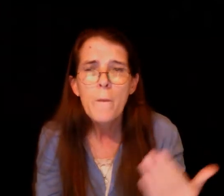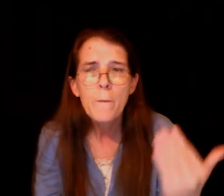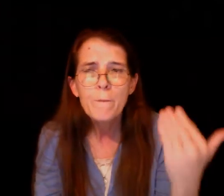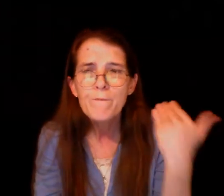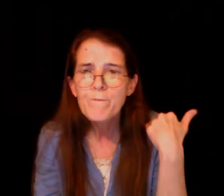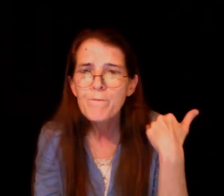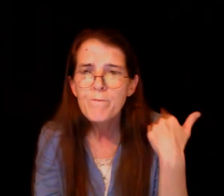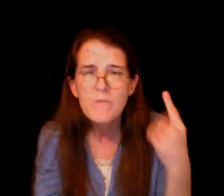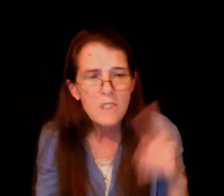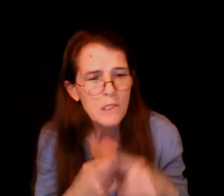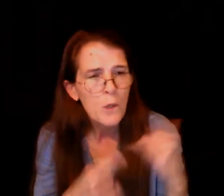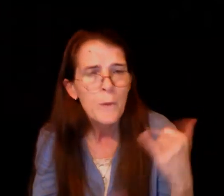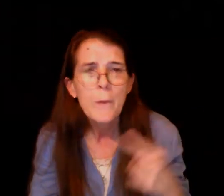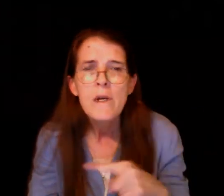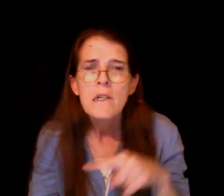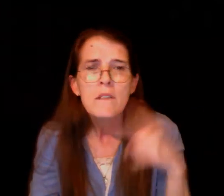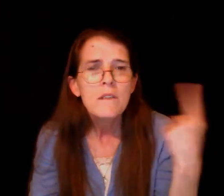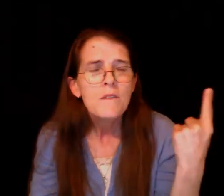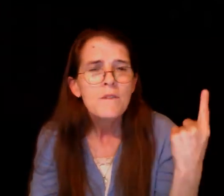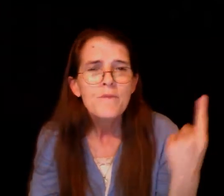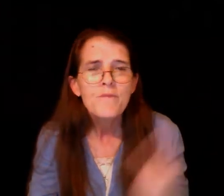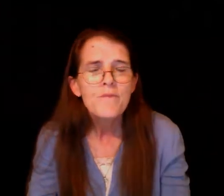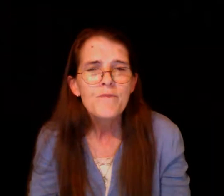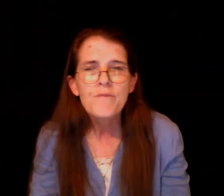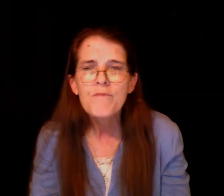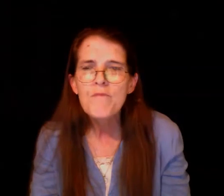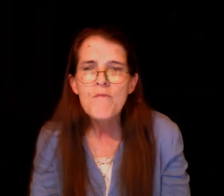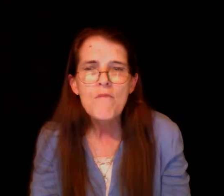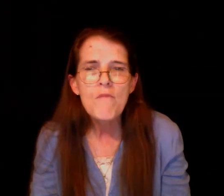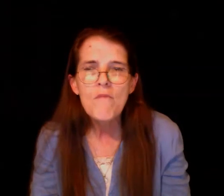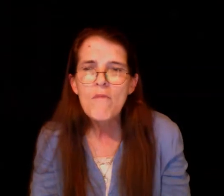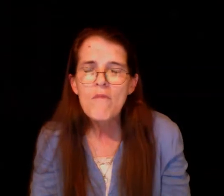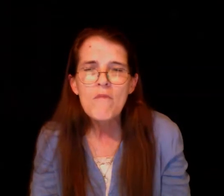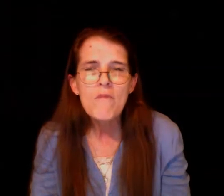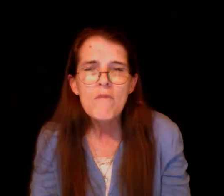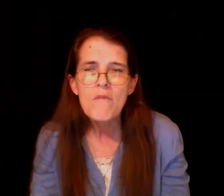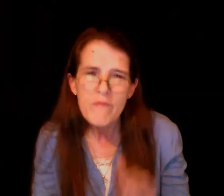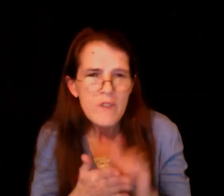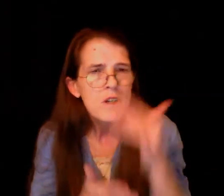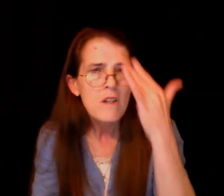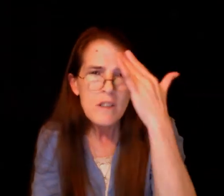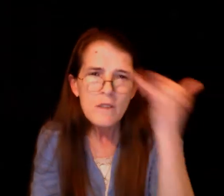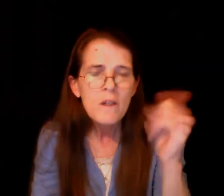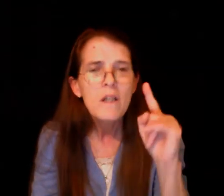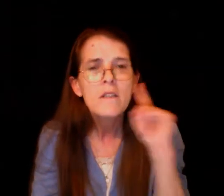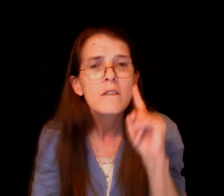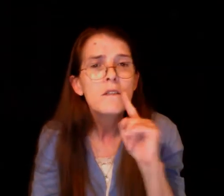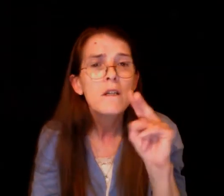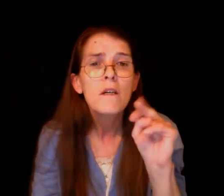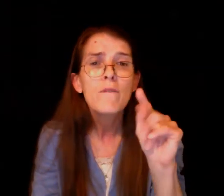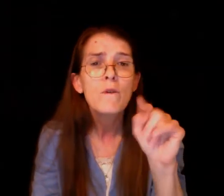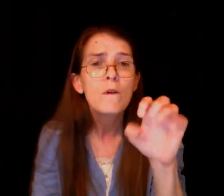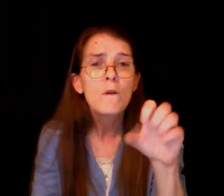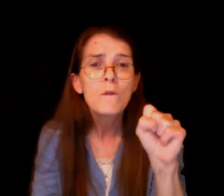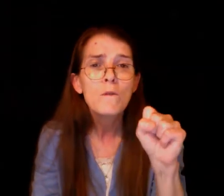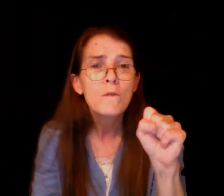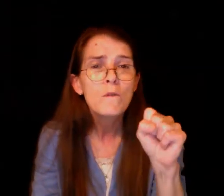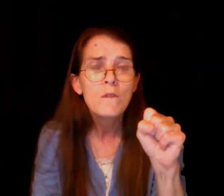said when we get home, I could play Mario. You said I could play Mario when I get home.